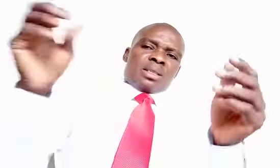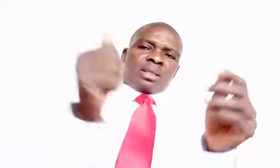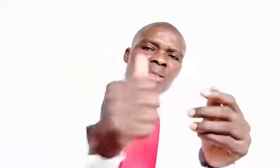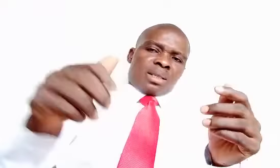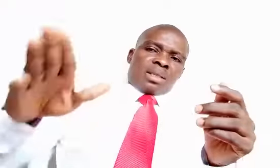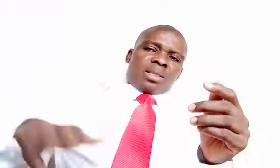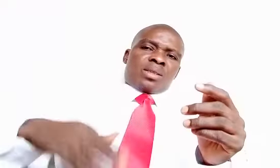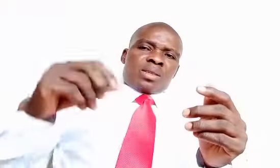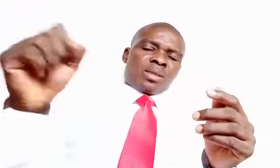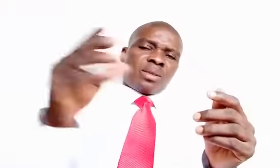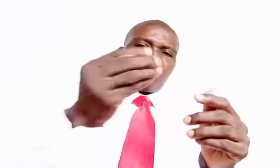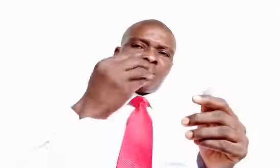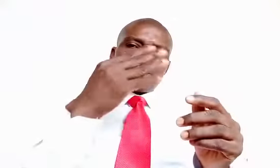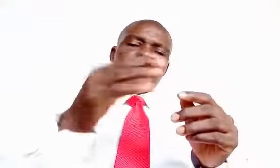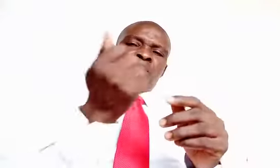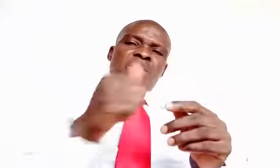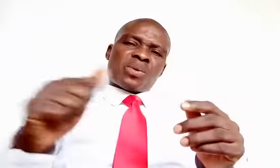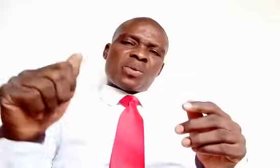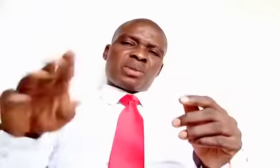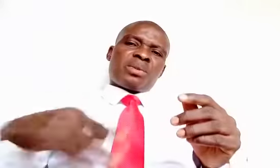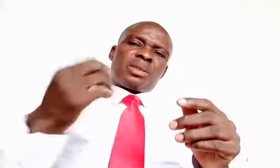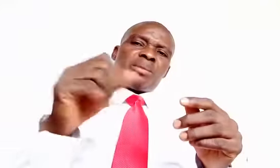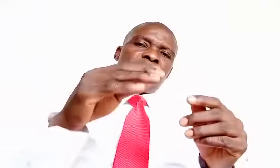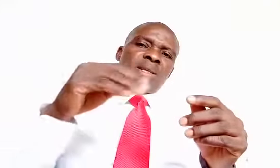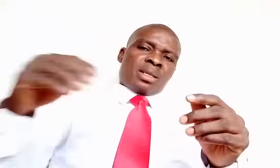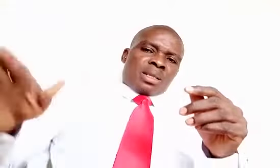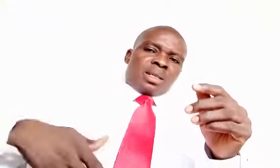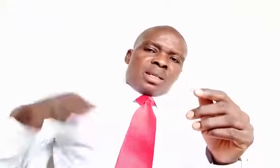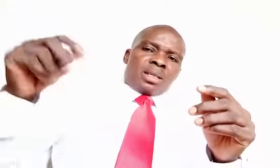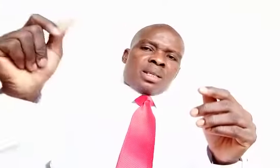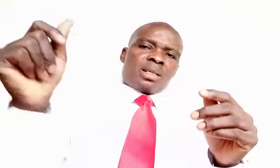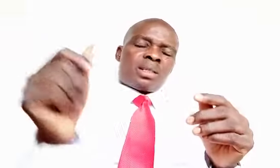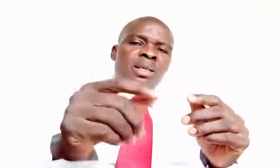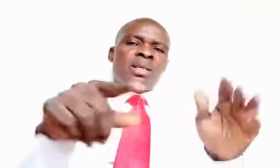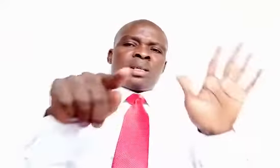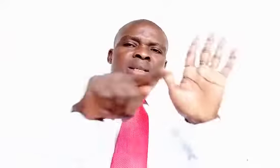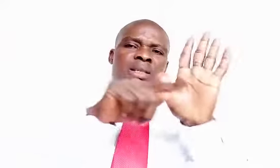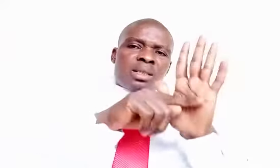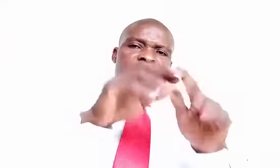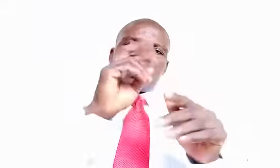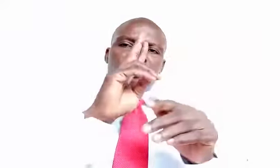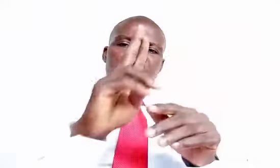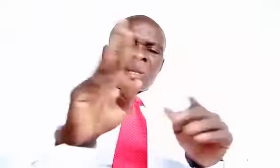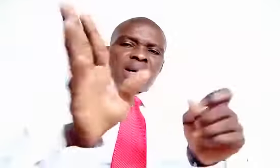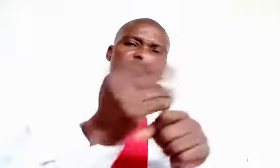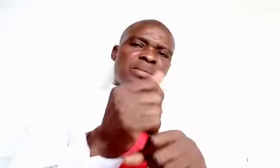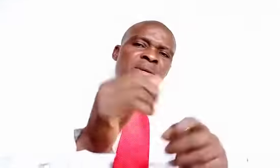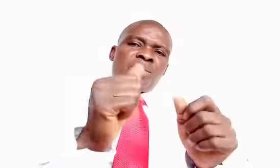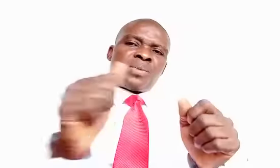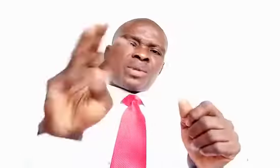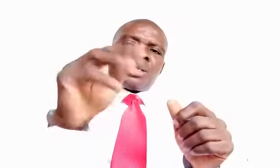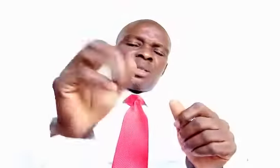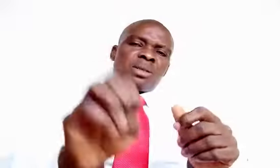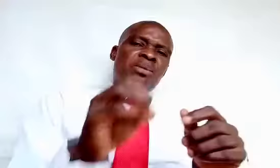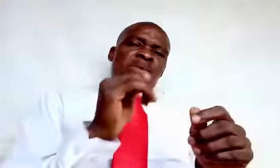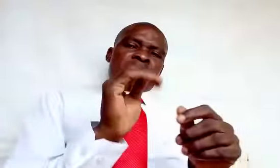Passive, he was beaten by a dog. Negative are made with nouns in the usual way.